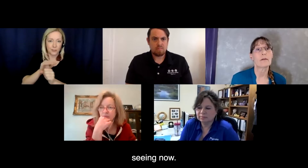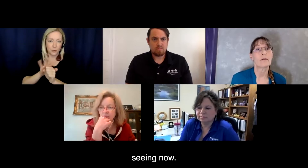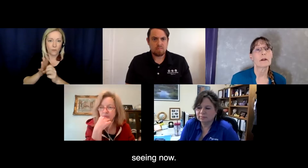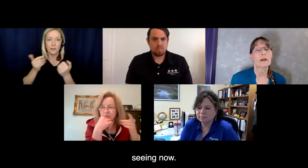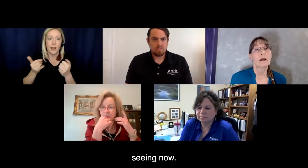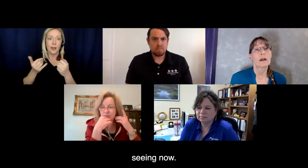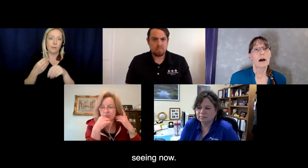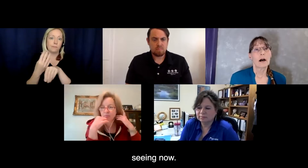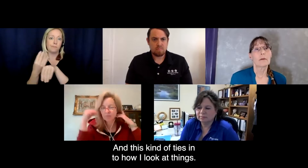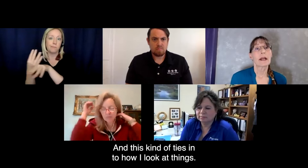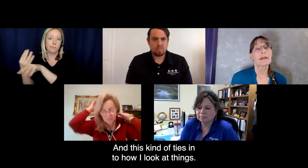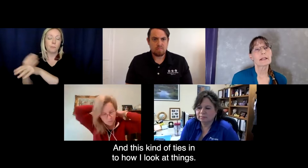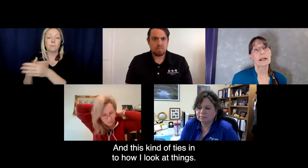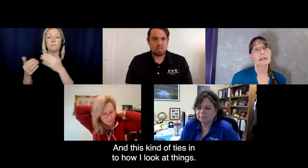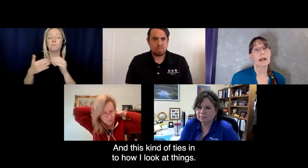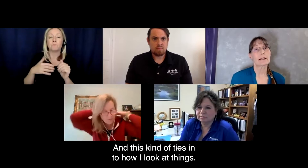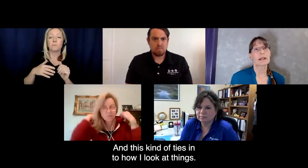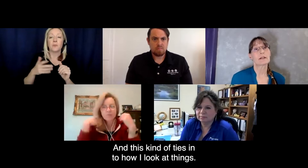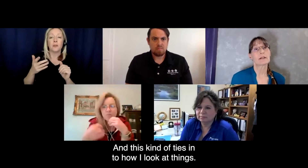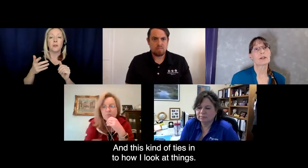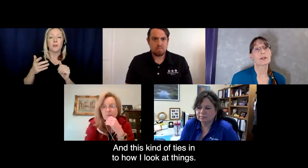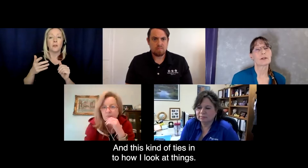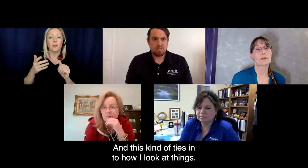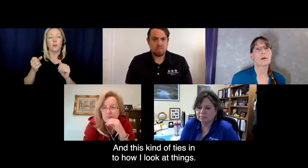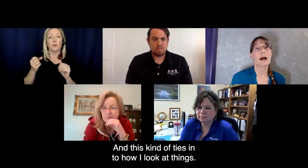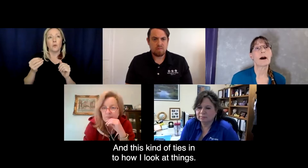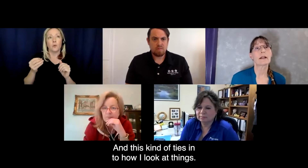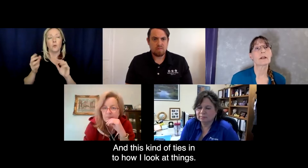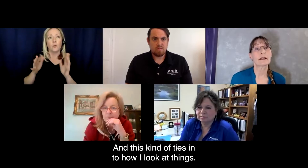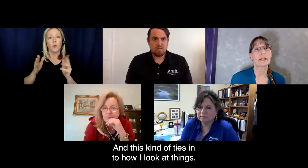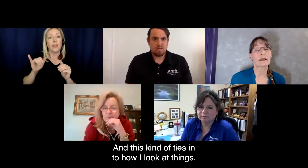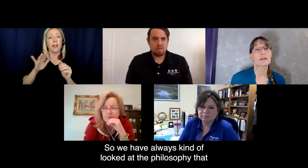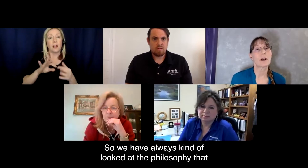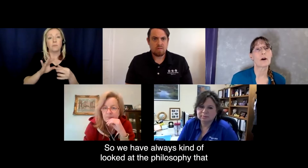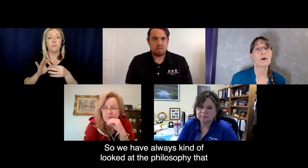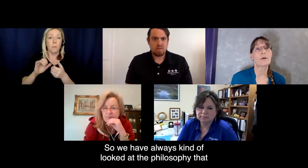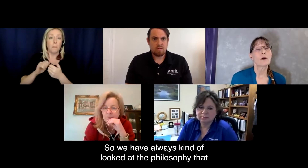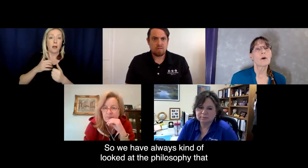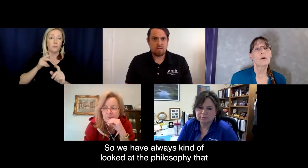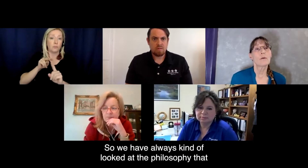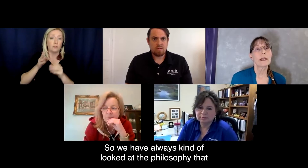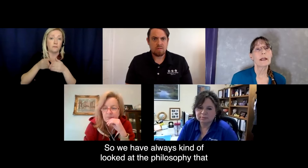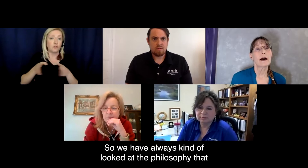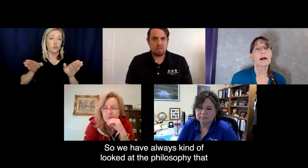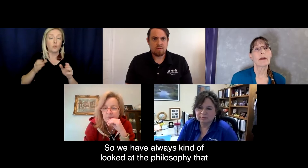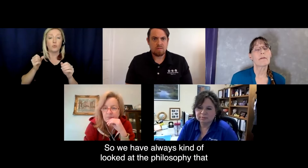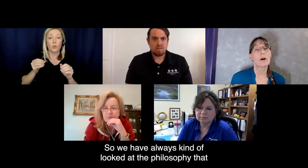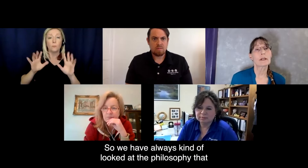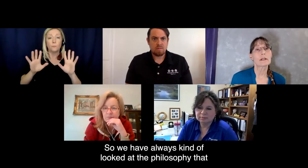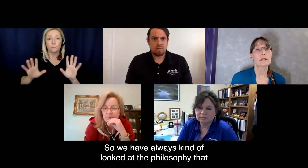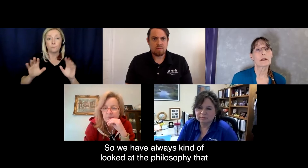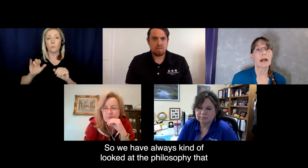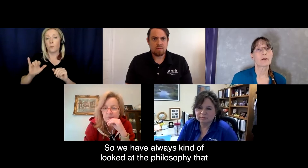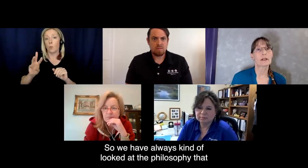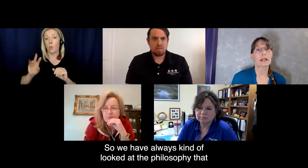now. And this kind of ties into how I look at things. So we have